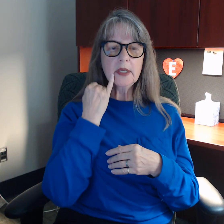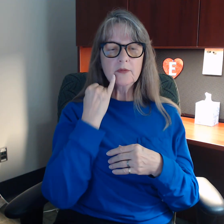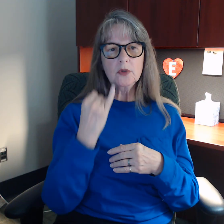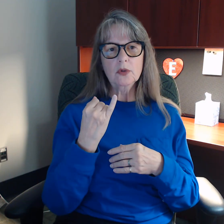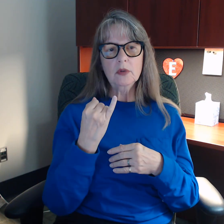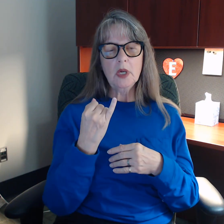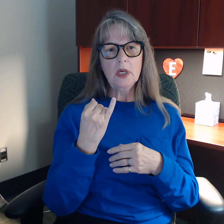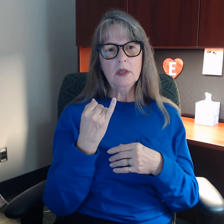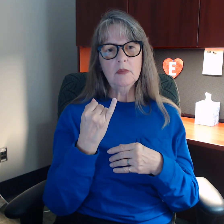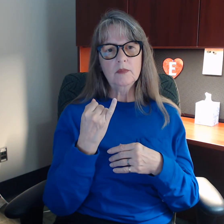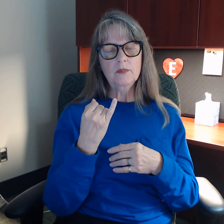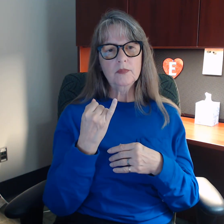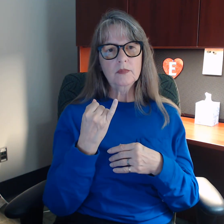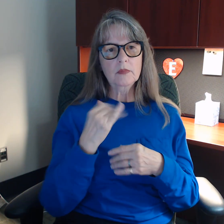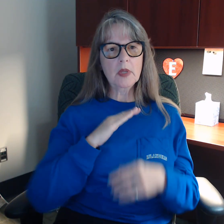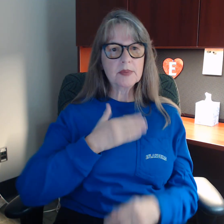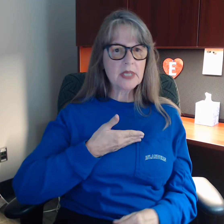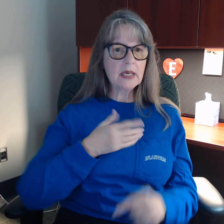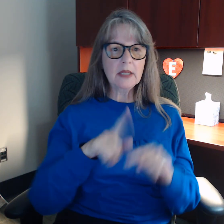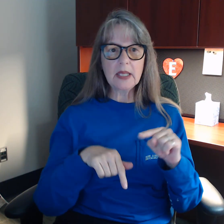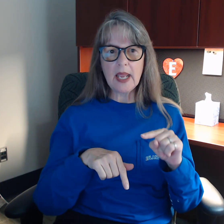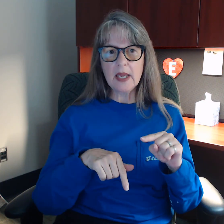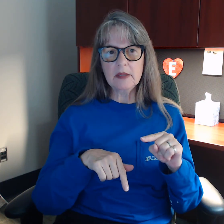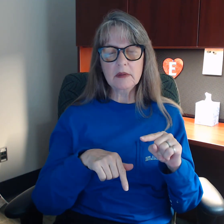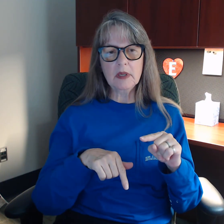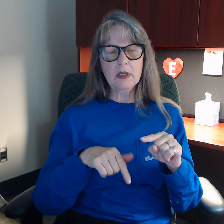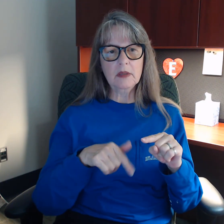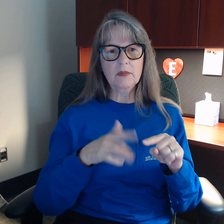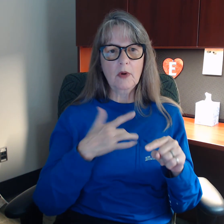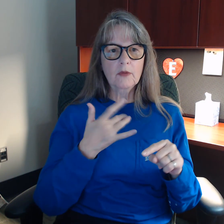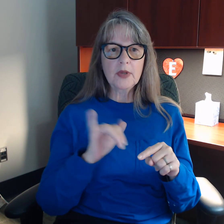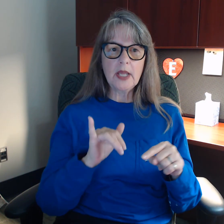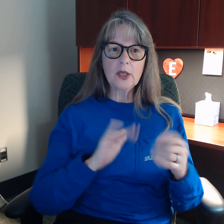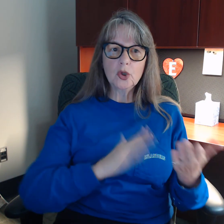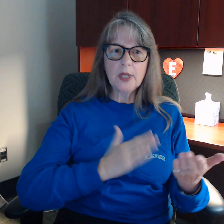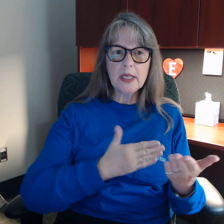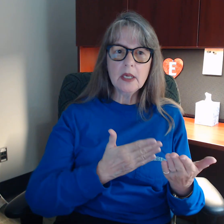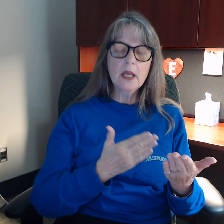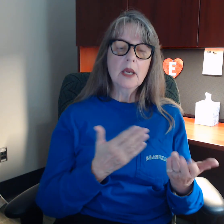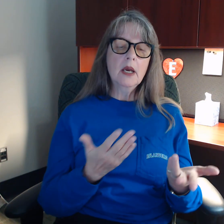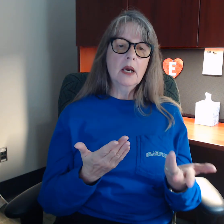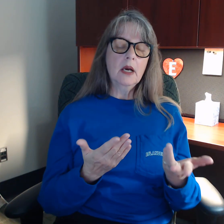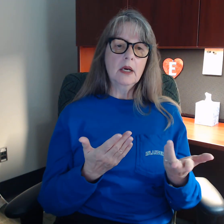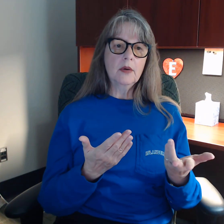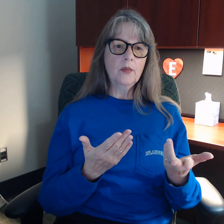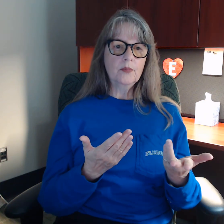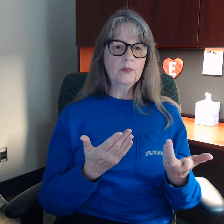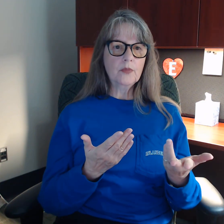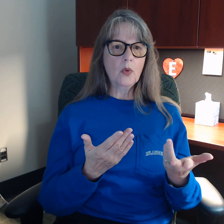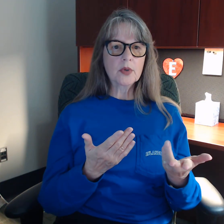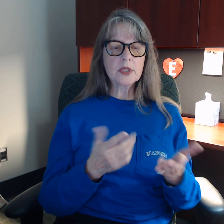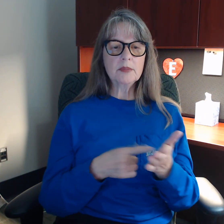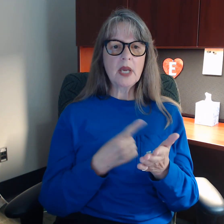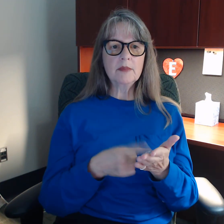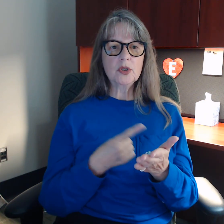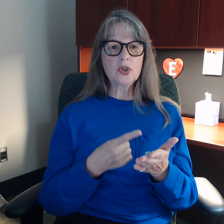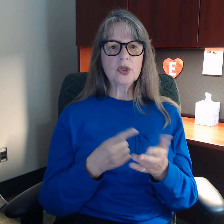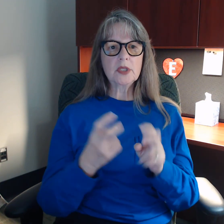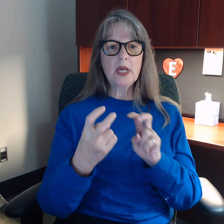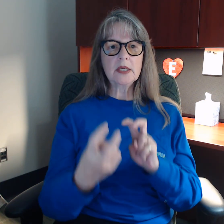they're upset and they can't or feel like cooking. Or sometimes it's just kind of